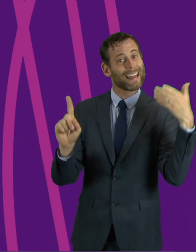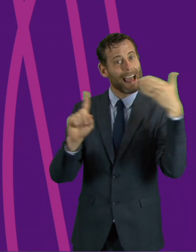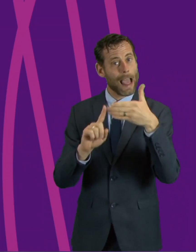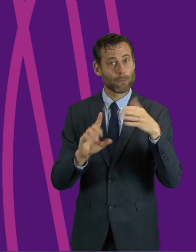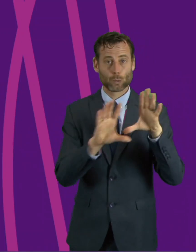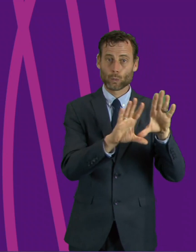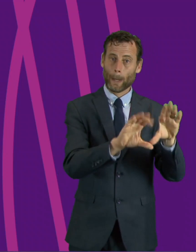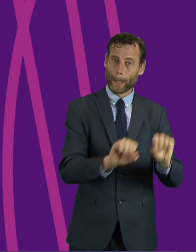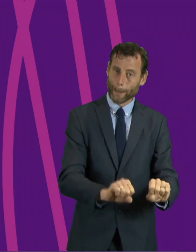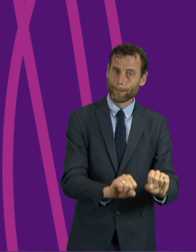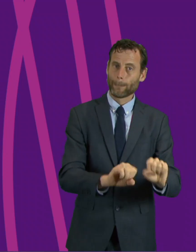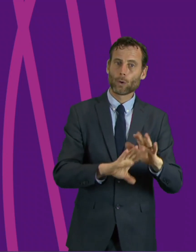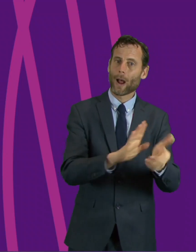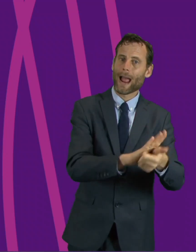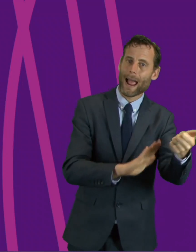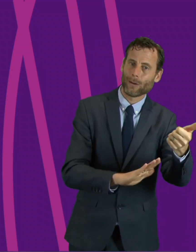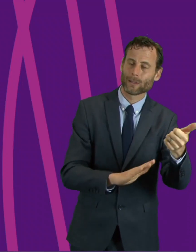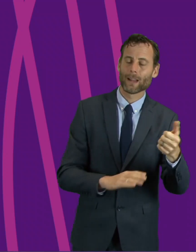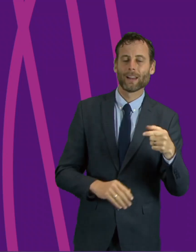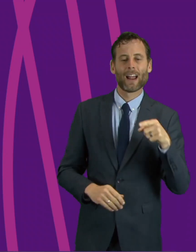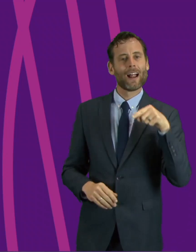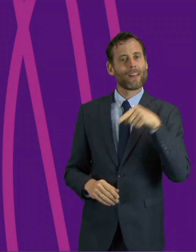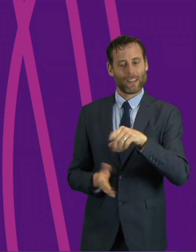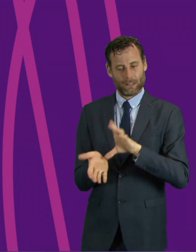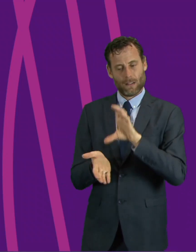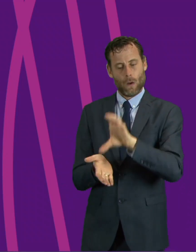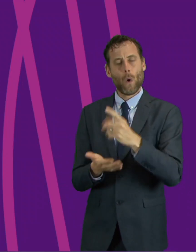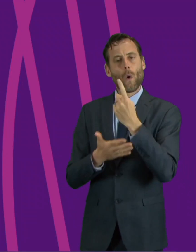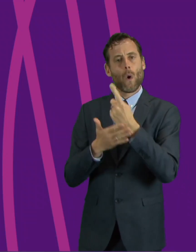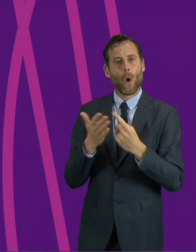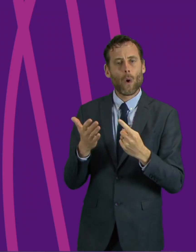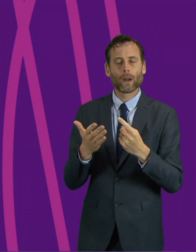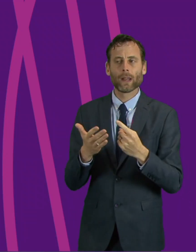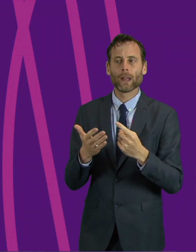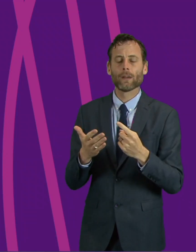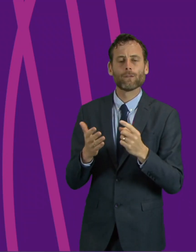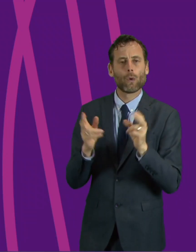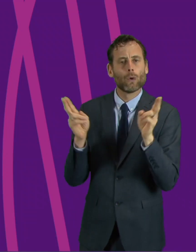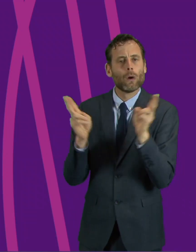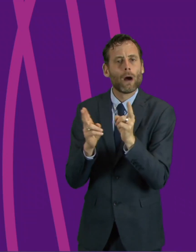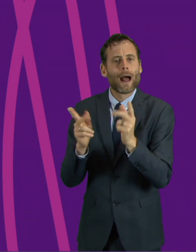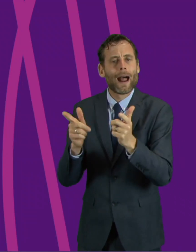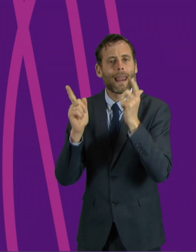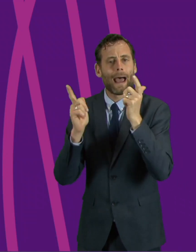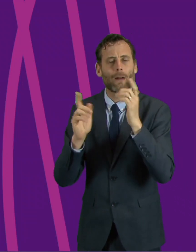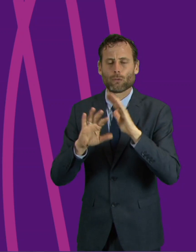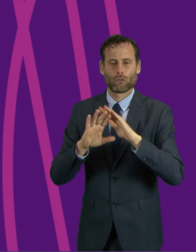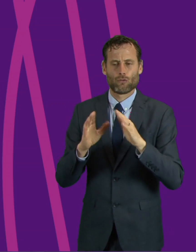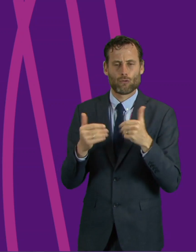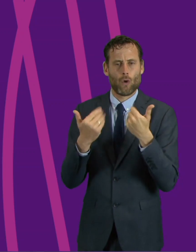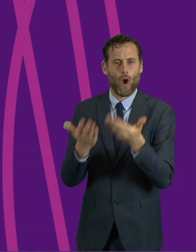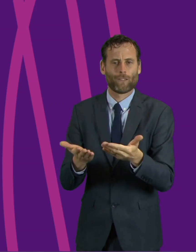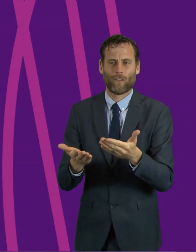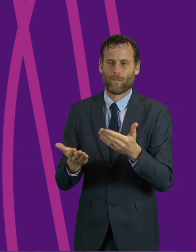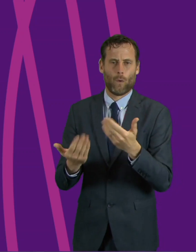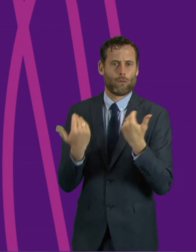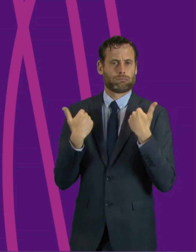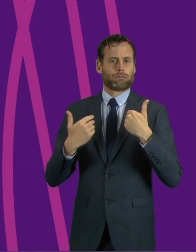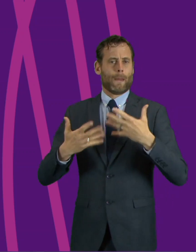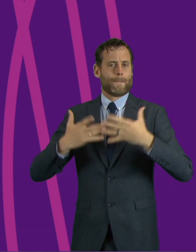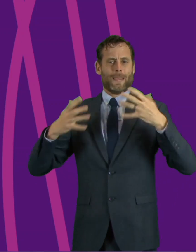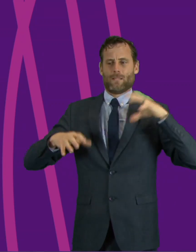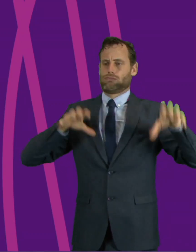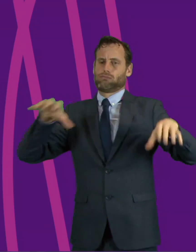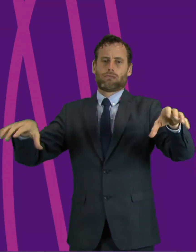for big-scale landlords. It's also only available for landlords who are not eligible for any other government support. It's a